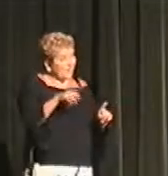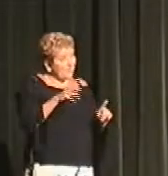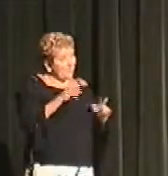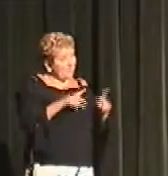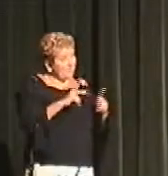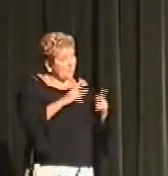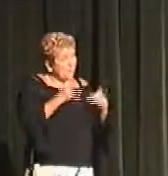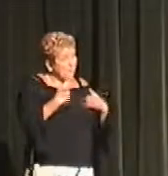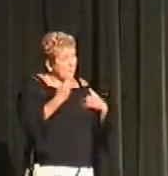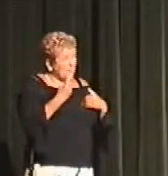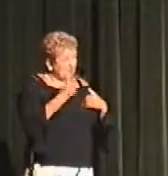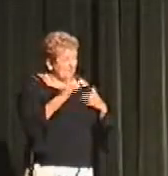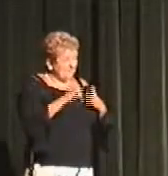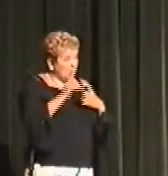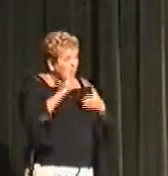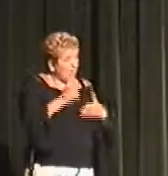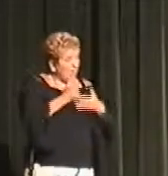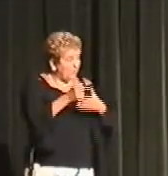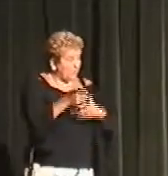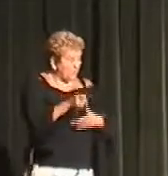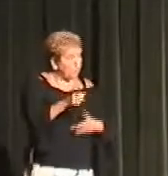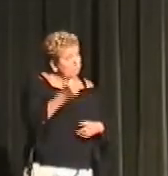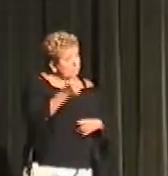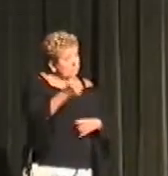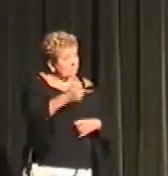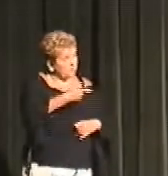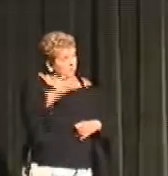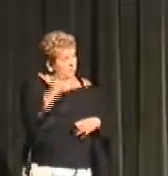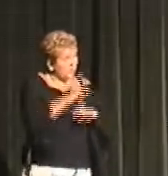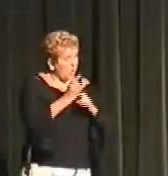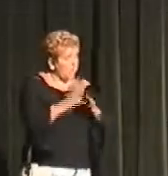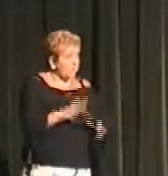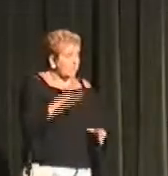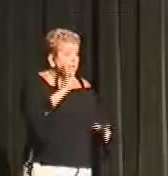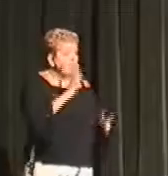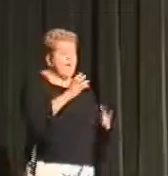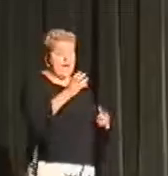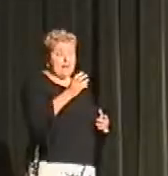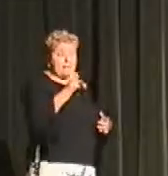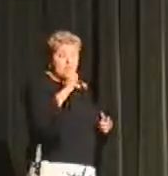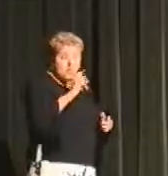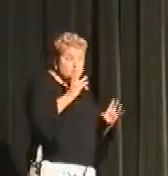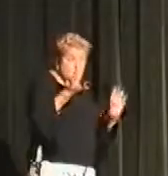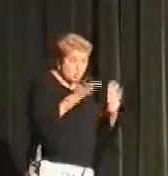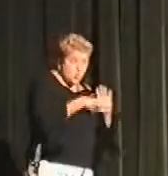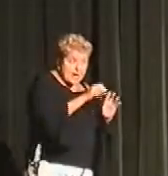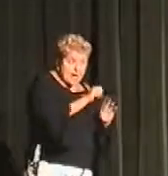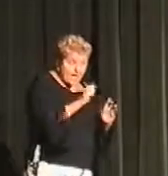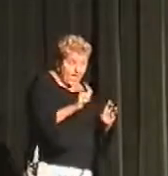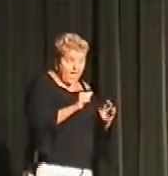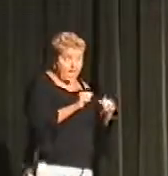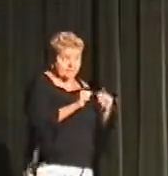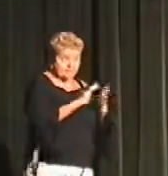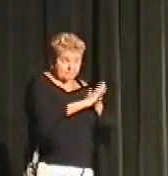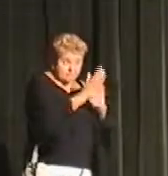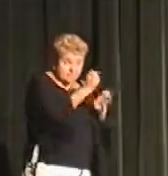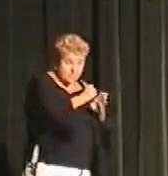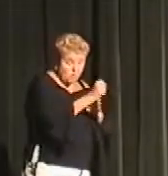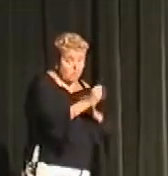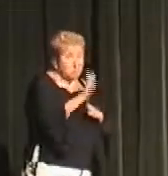months or less, you're going to be out in the streets, you're going to be shooting stuff, and you're going to be selling your ass. And I knew he wasn't trying to scare me. He wasn't making up some story, you know, about